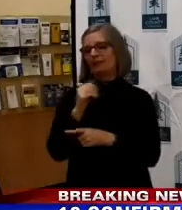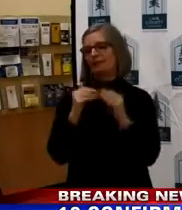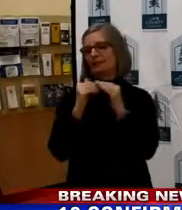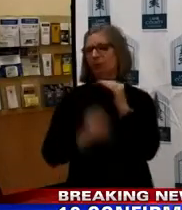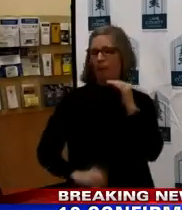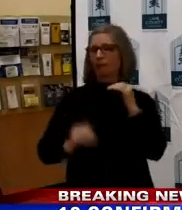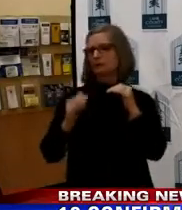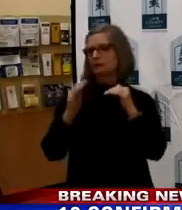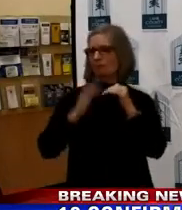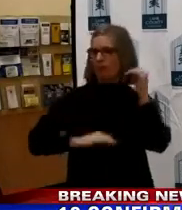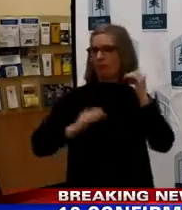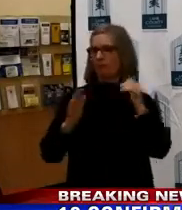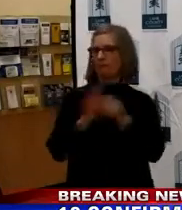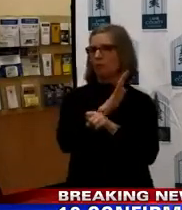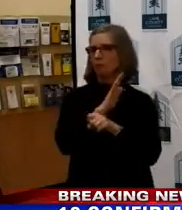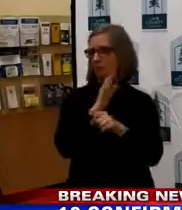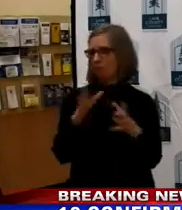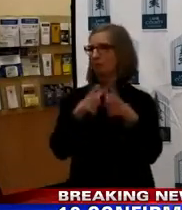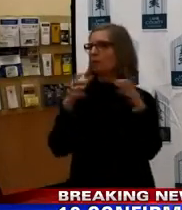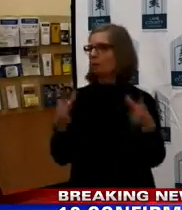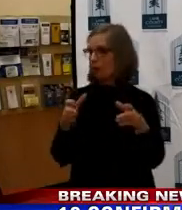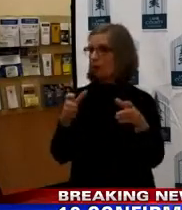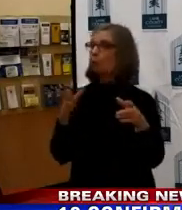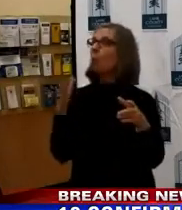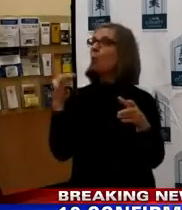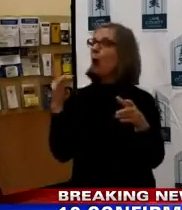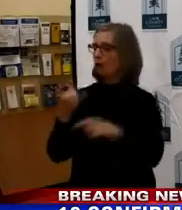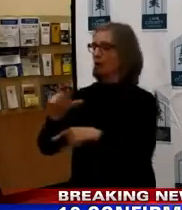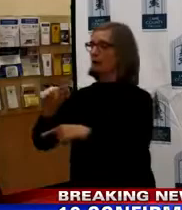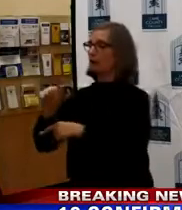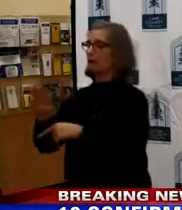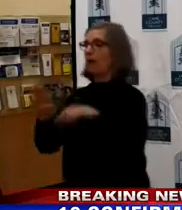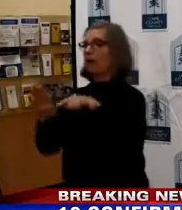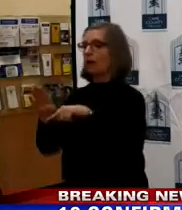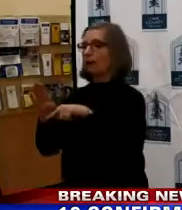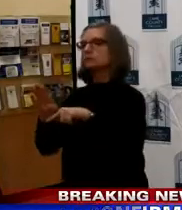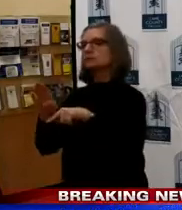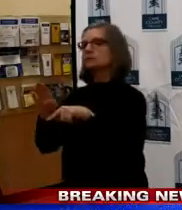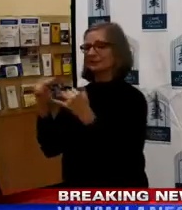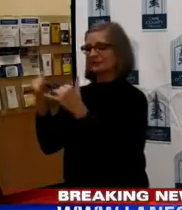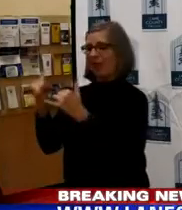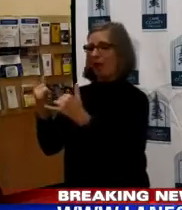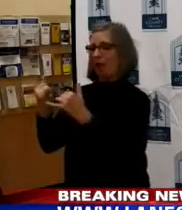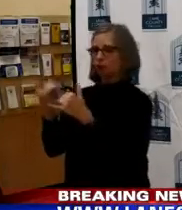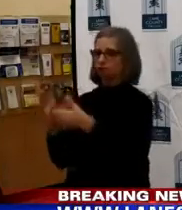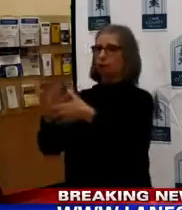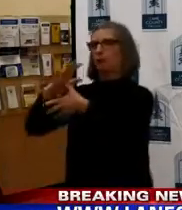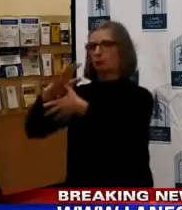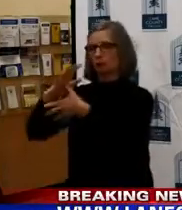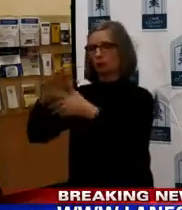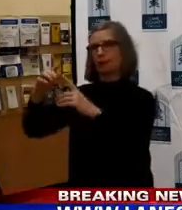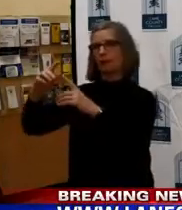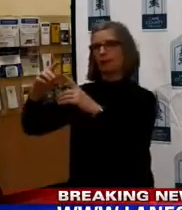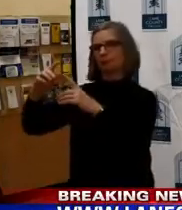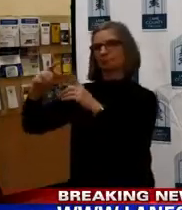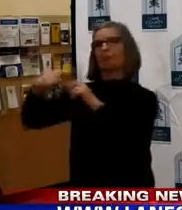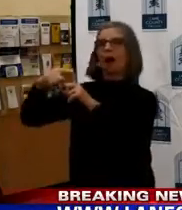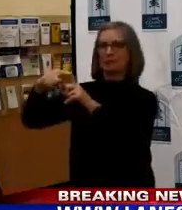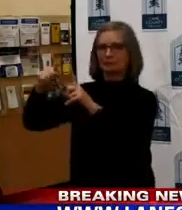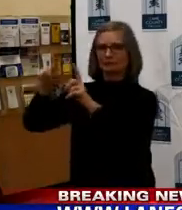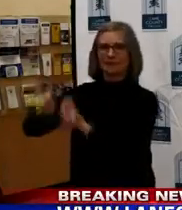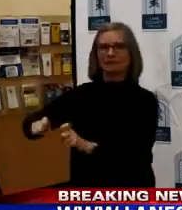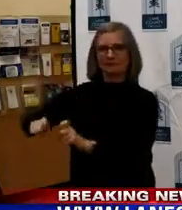labs, as they process the tests, are really prioritizing communicating those positive test results. So we can say that we